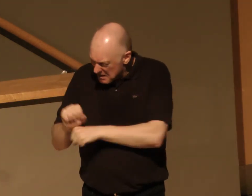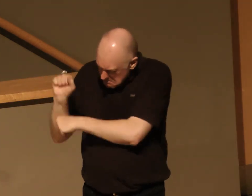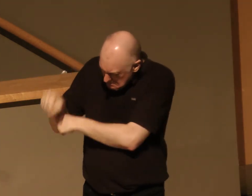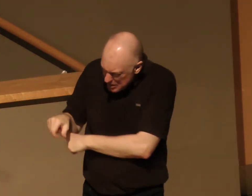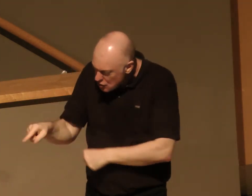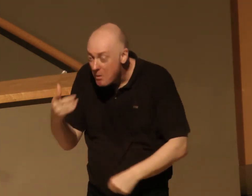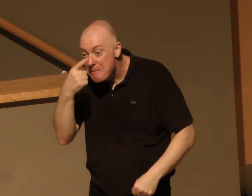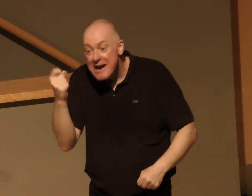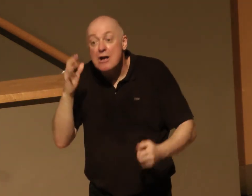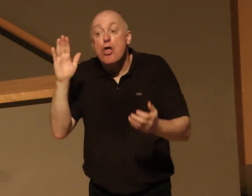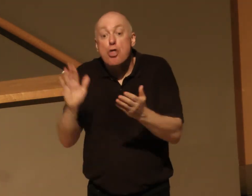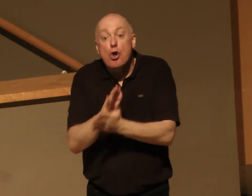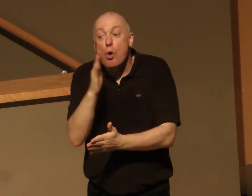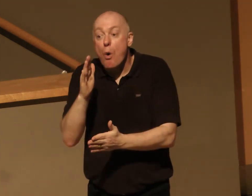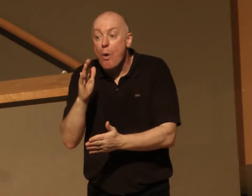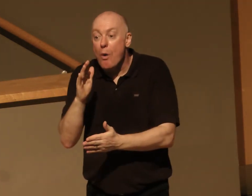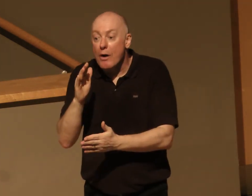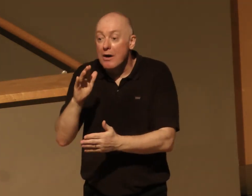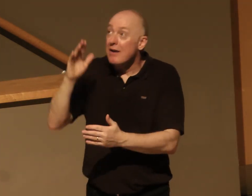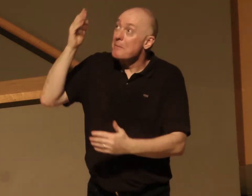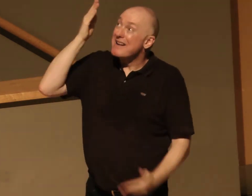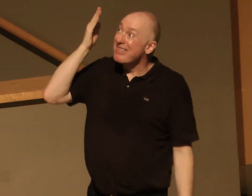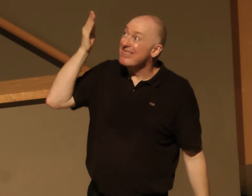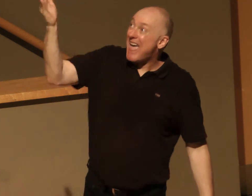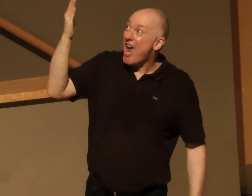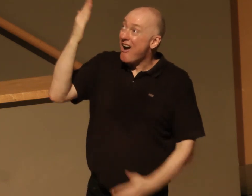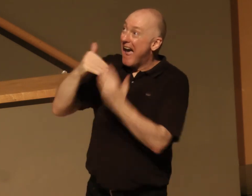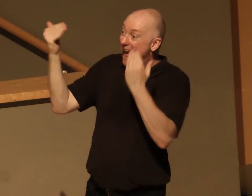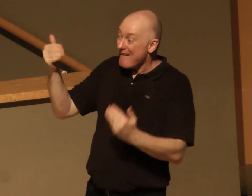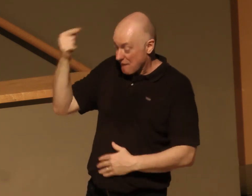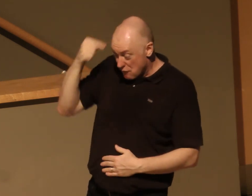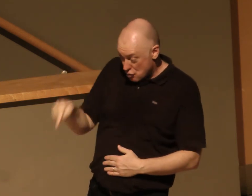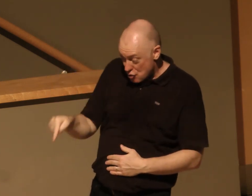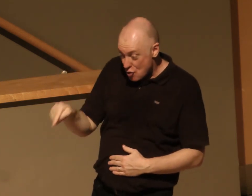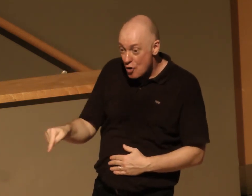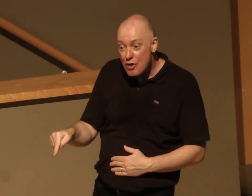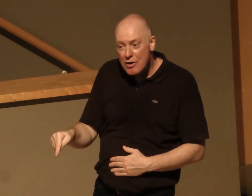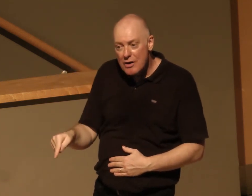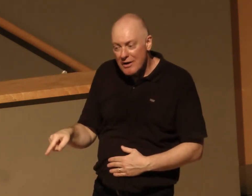of the glory that awaits you in heaven and they worship and they worship him